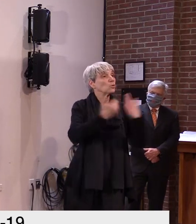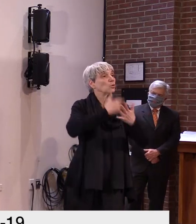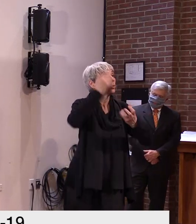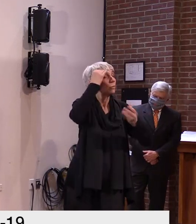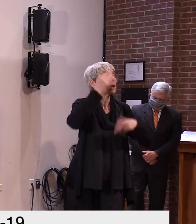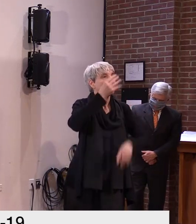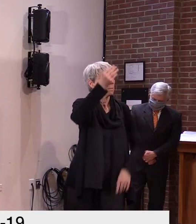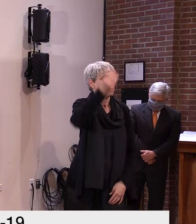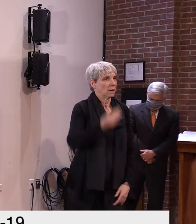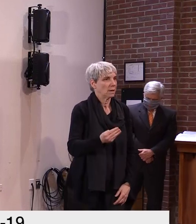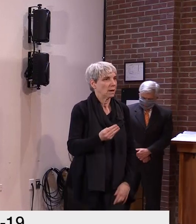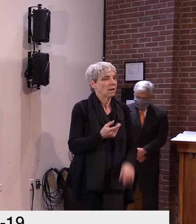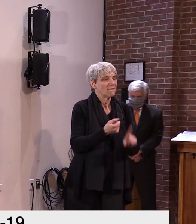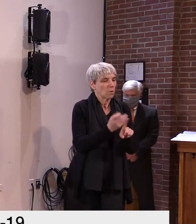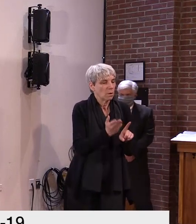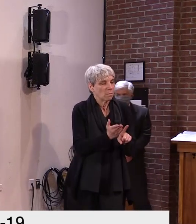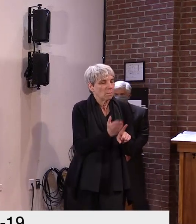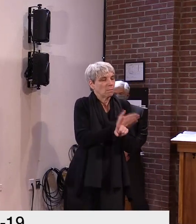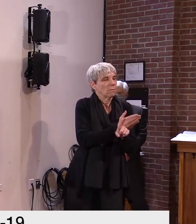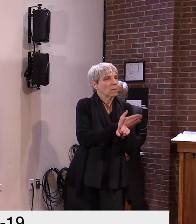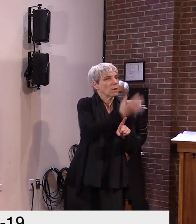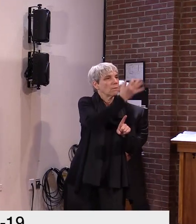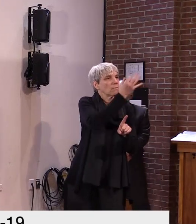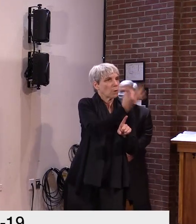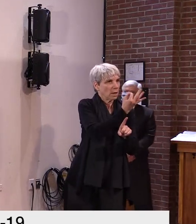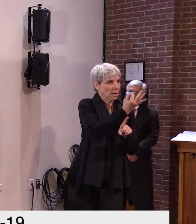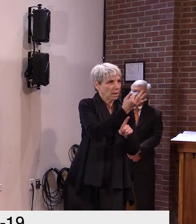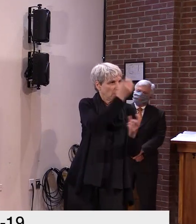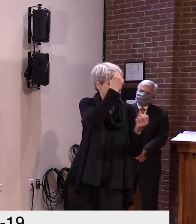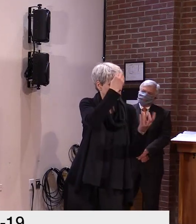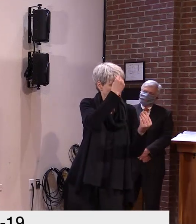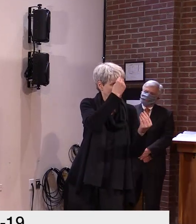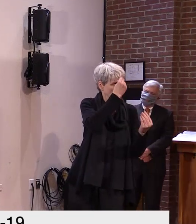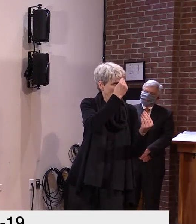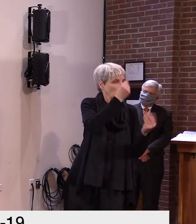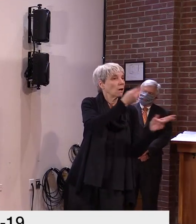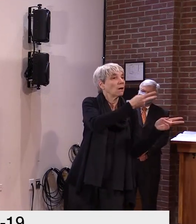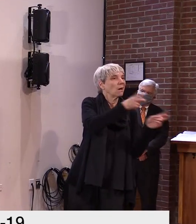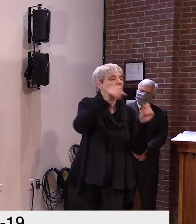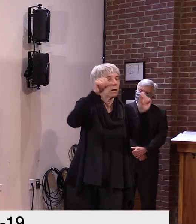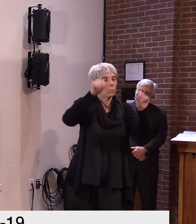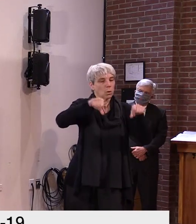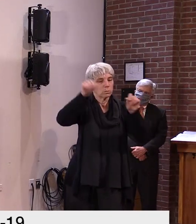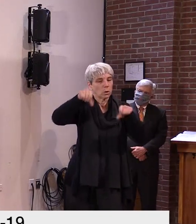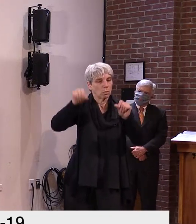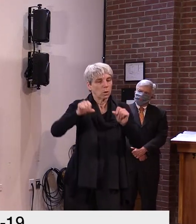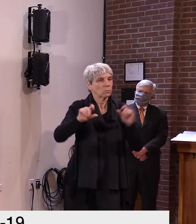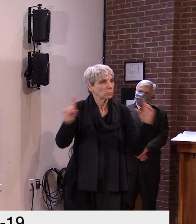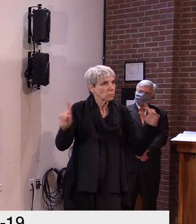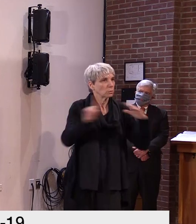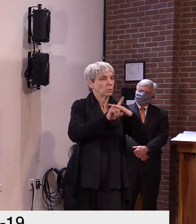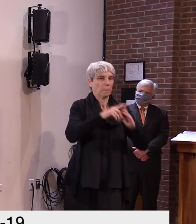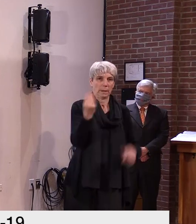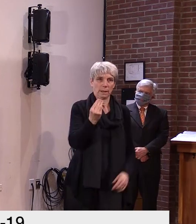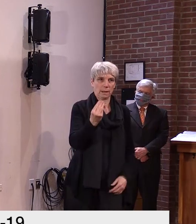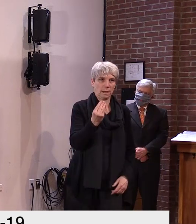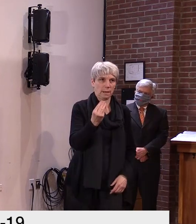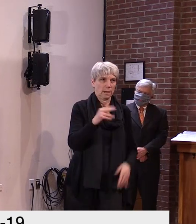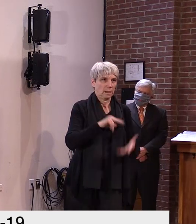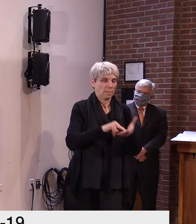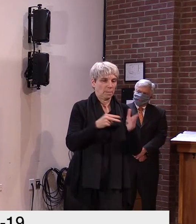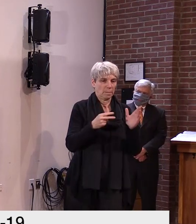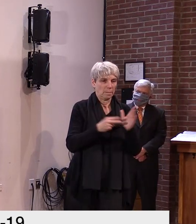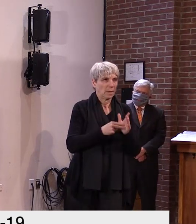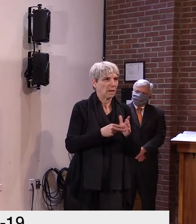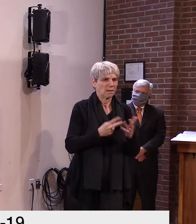received by the previous Friday. This means some of the current investigations won't be reflected in the data until